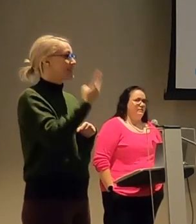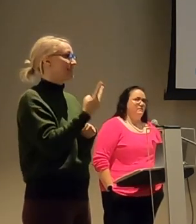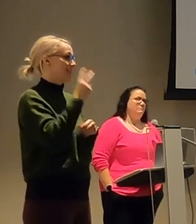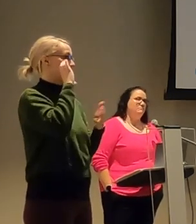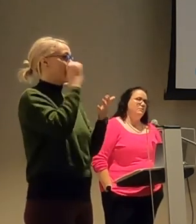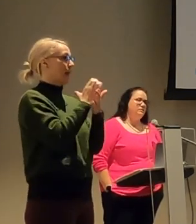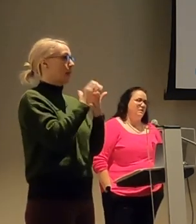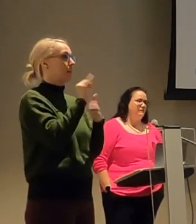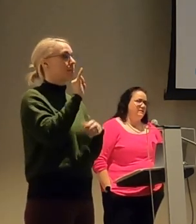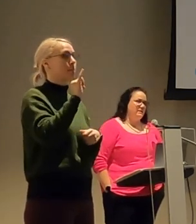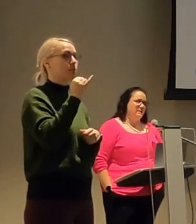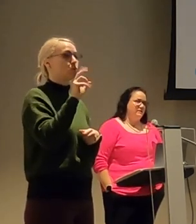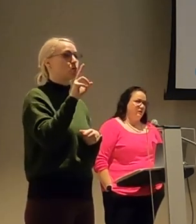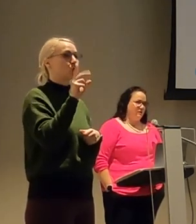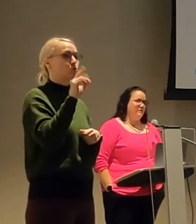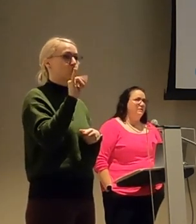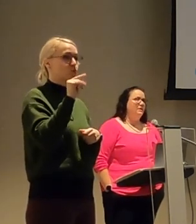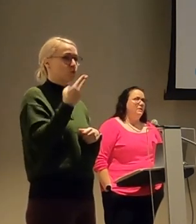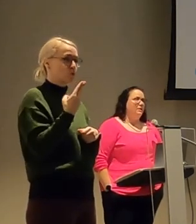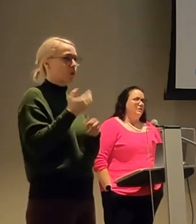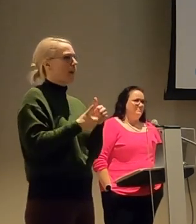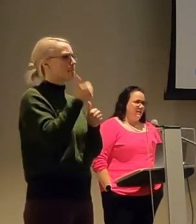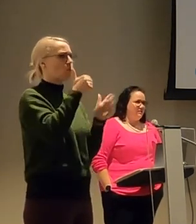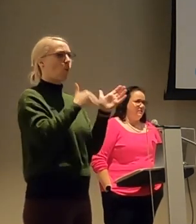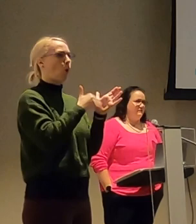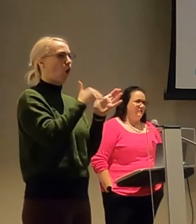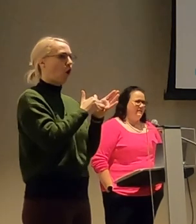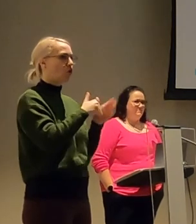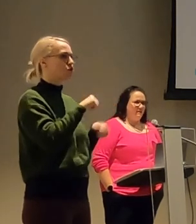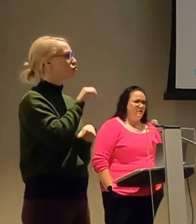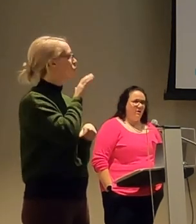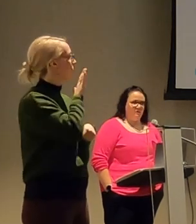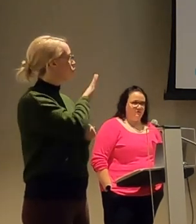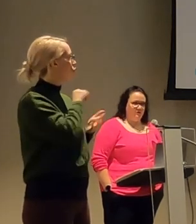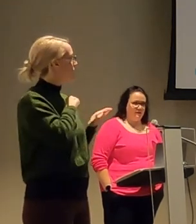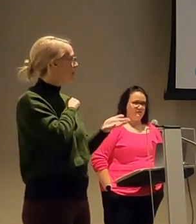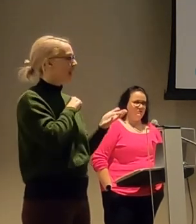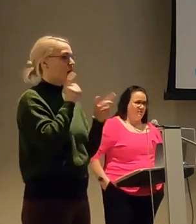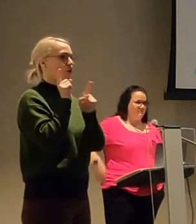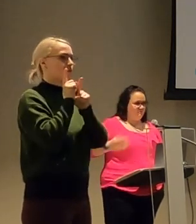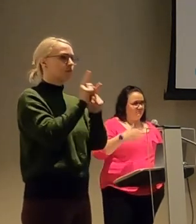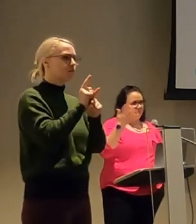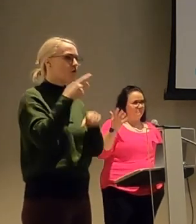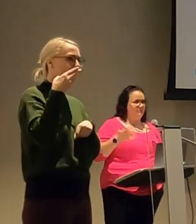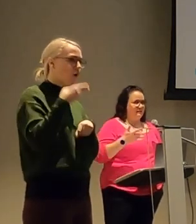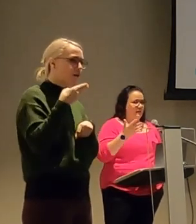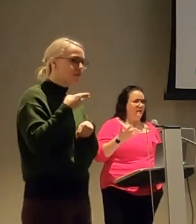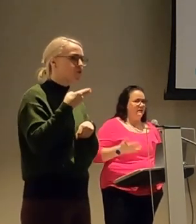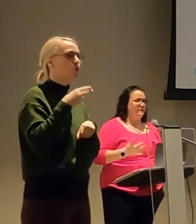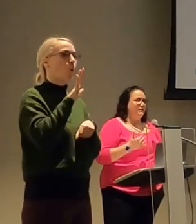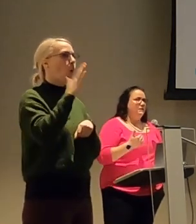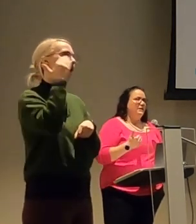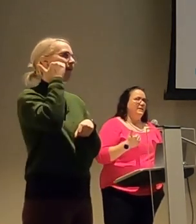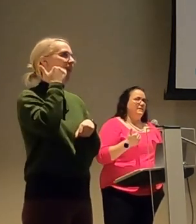of Judith, most often it is her maidservant, and maybe Holofernes or his head.